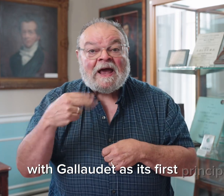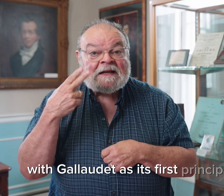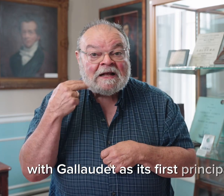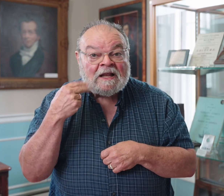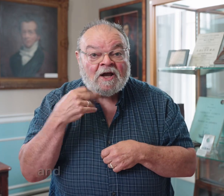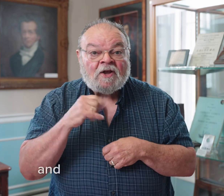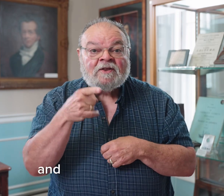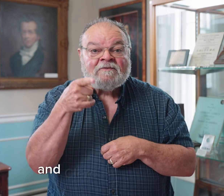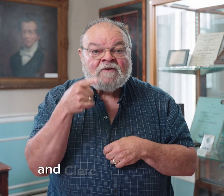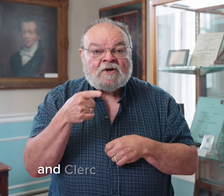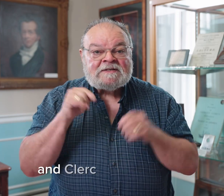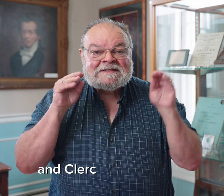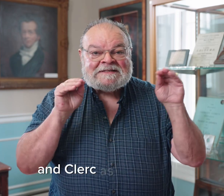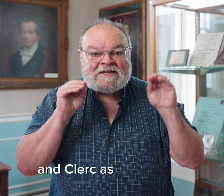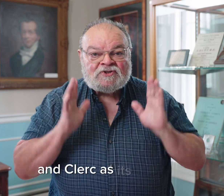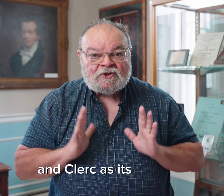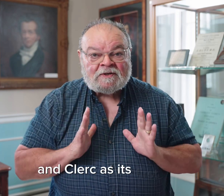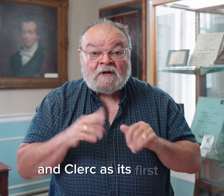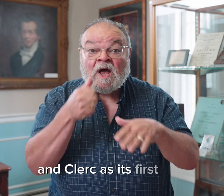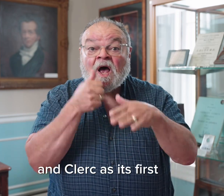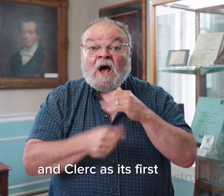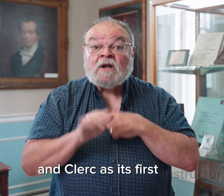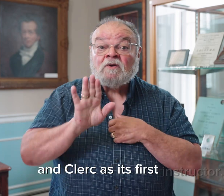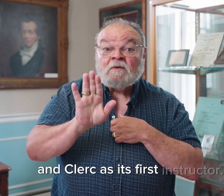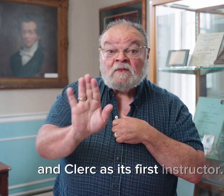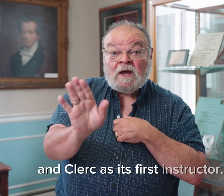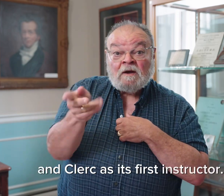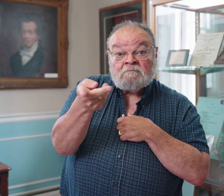principal and Clerc as its first instructor.